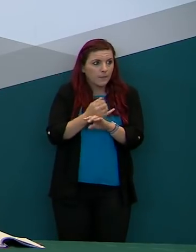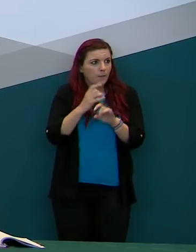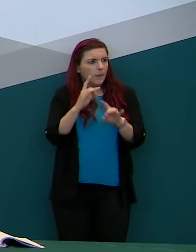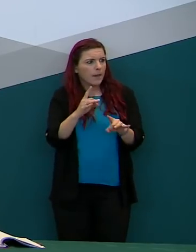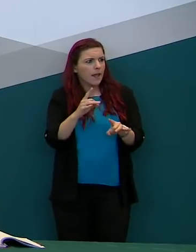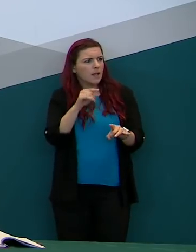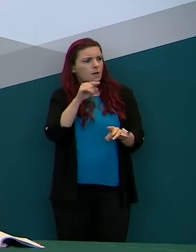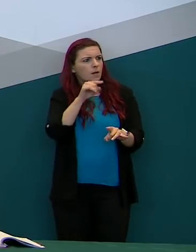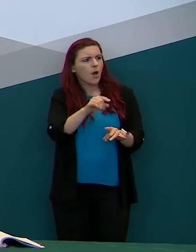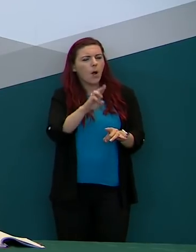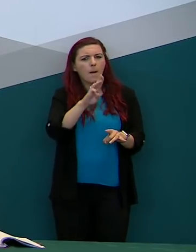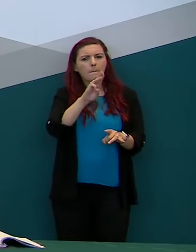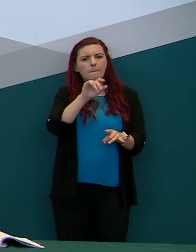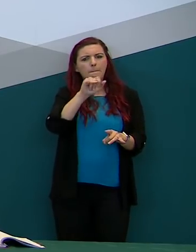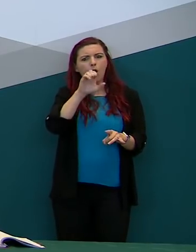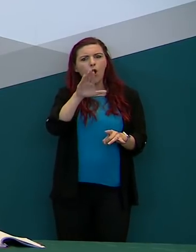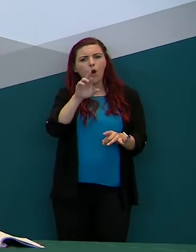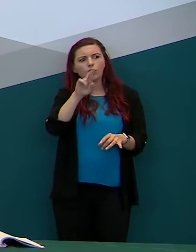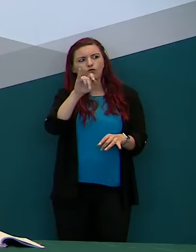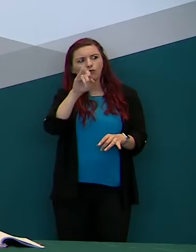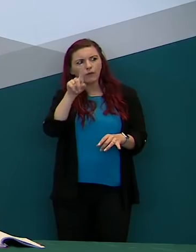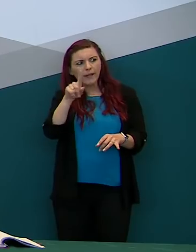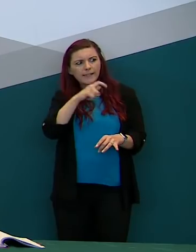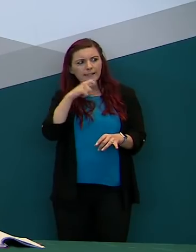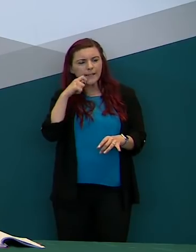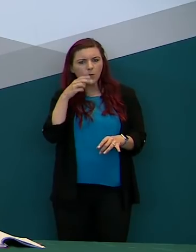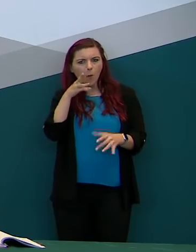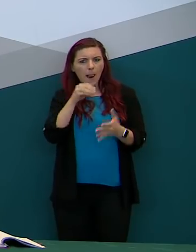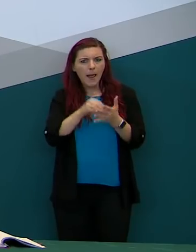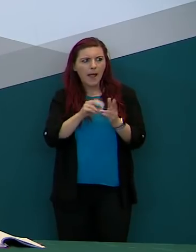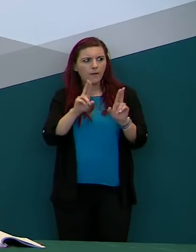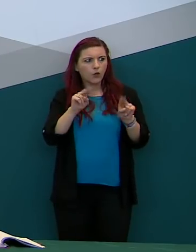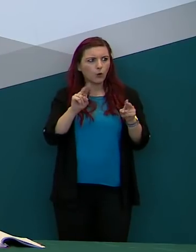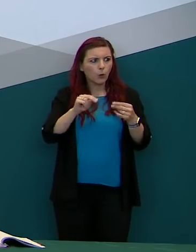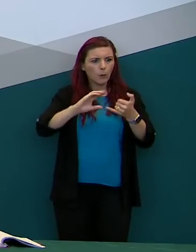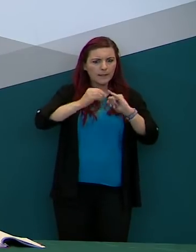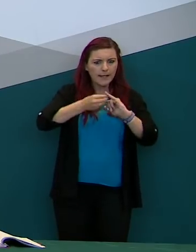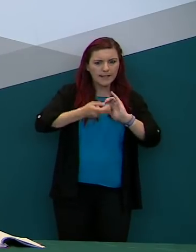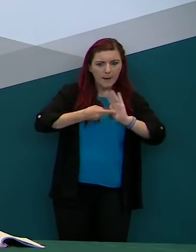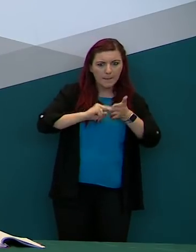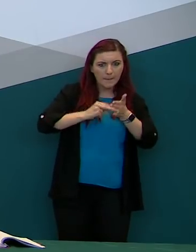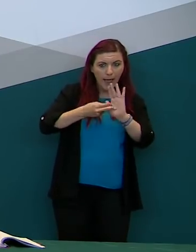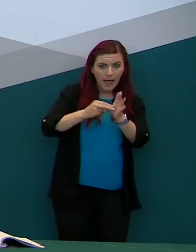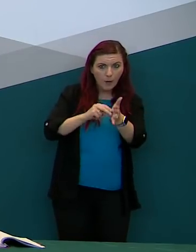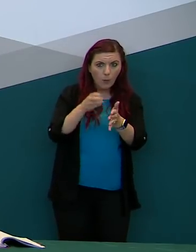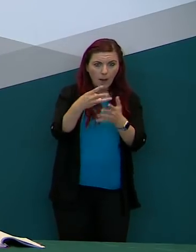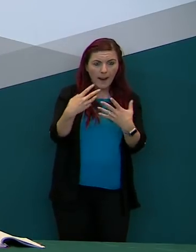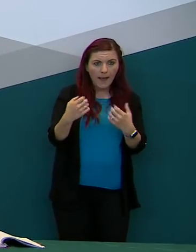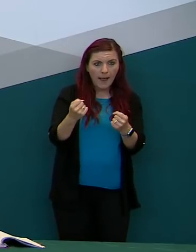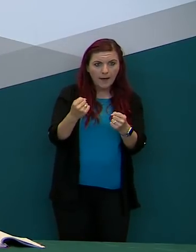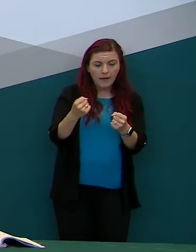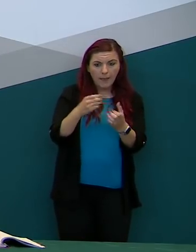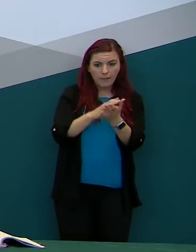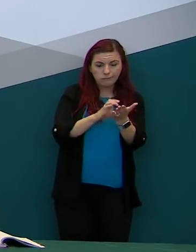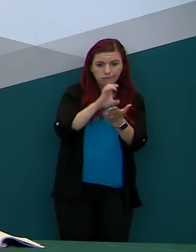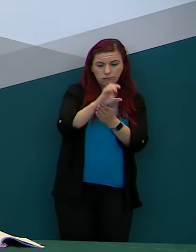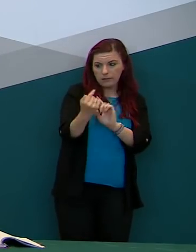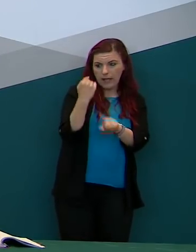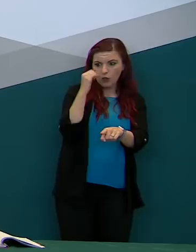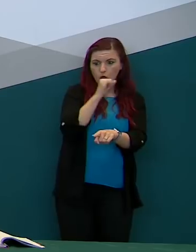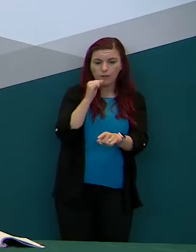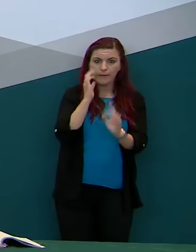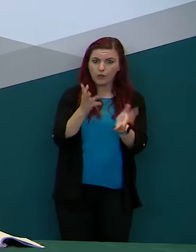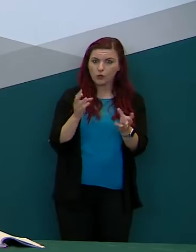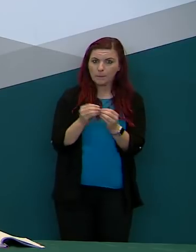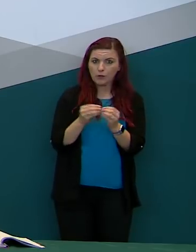Reid indicated that there was going to be a new kind of testing plan. He also gave a kind of ballpark cost of around €1 billion on Sunday. Is